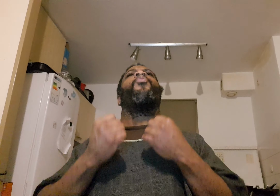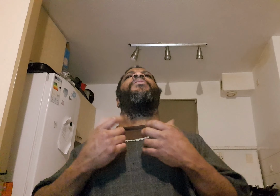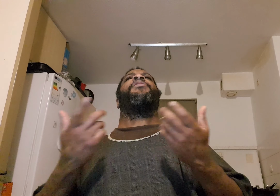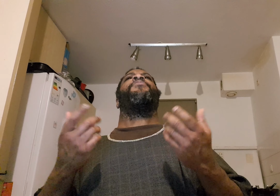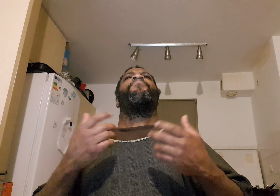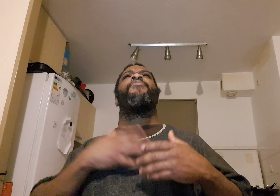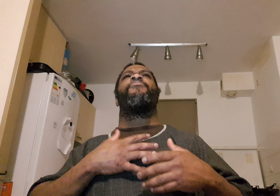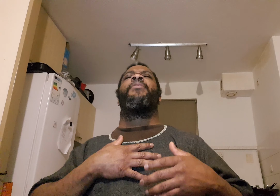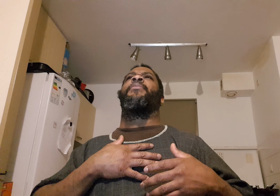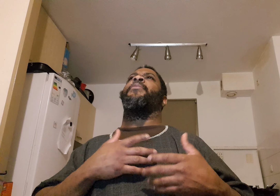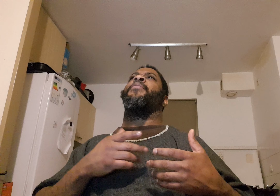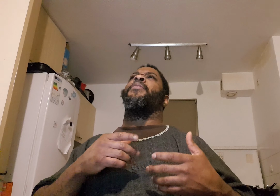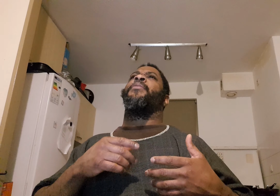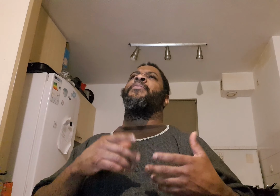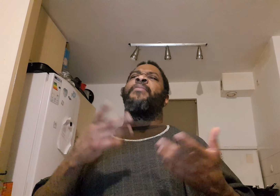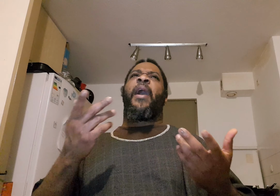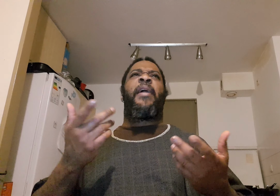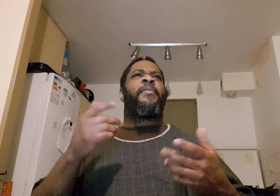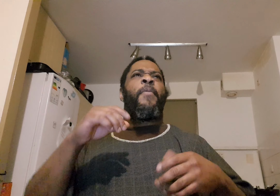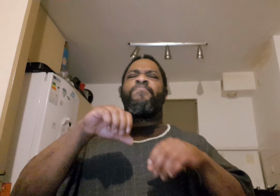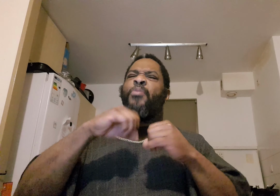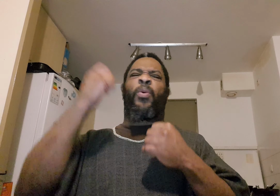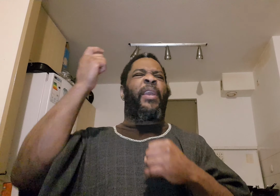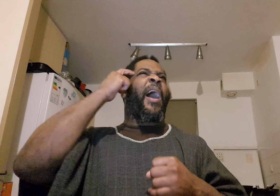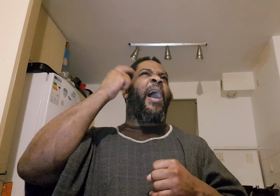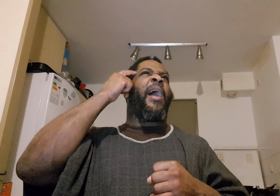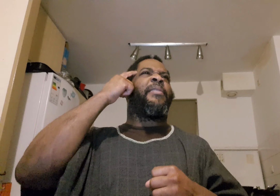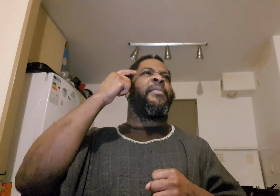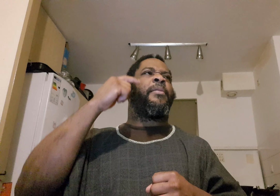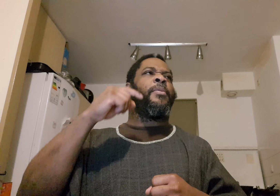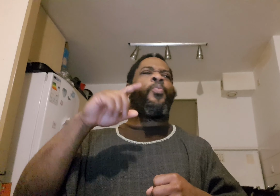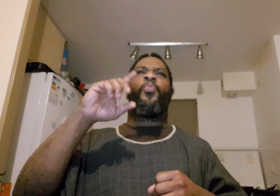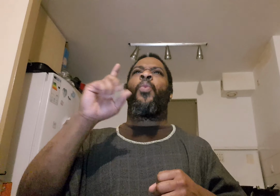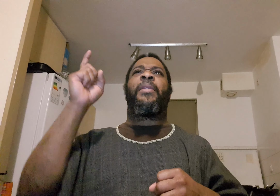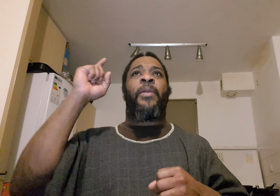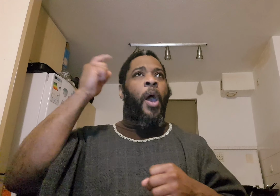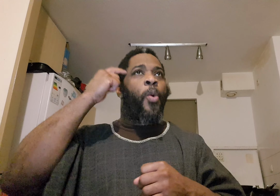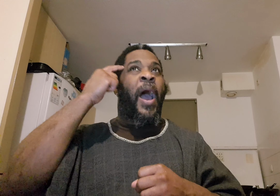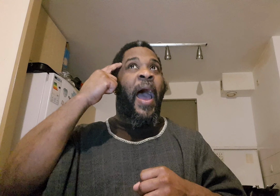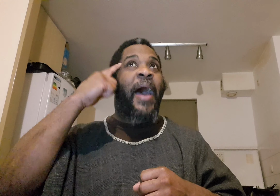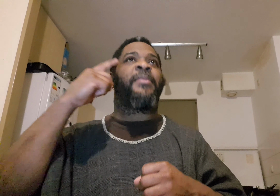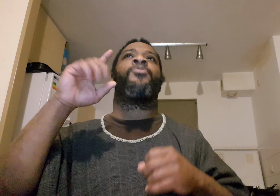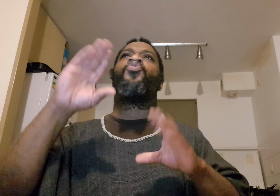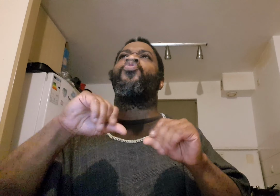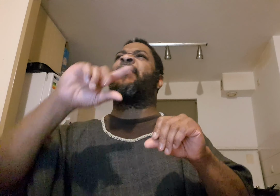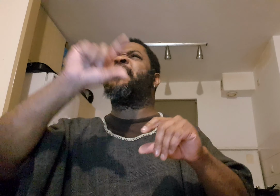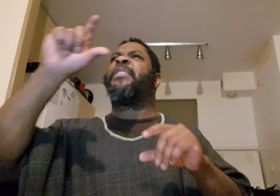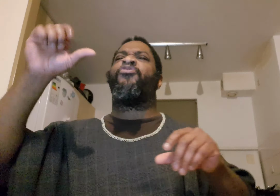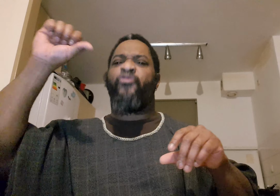broken spirit and broken heart. What our heart is